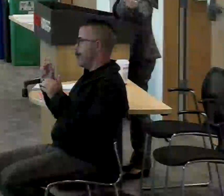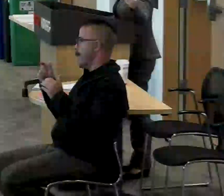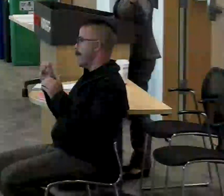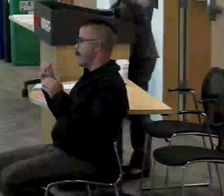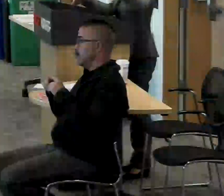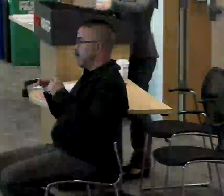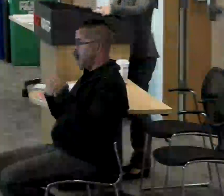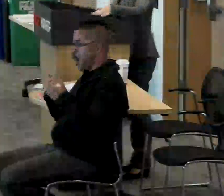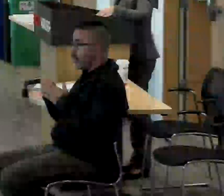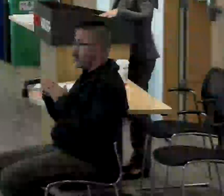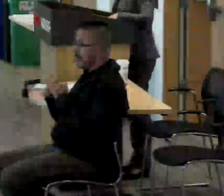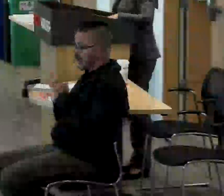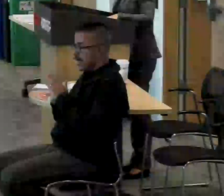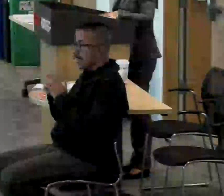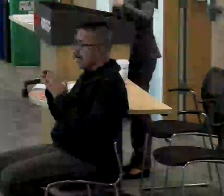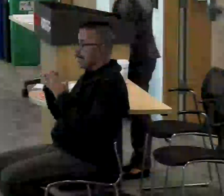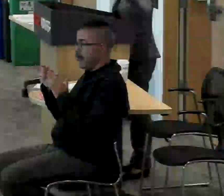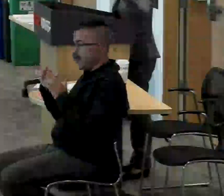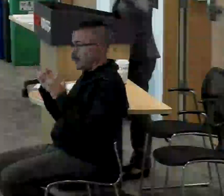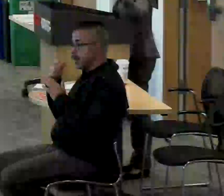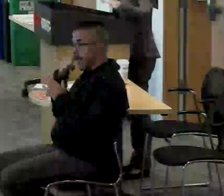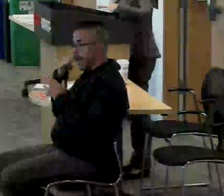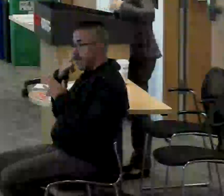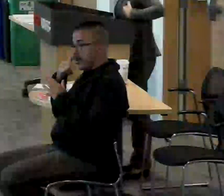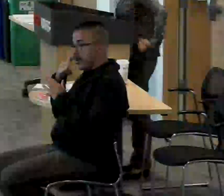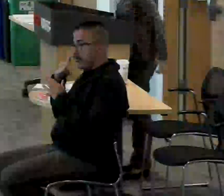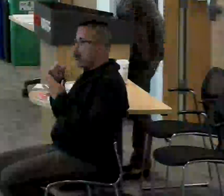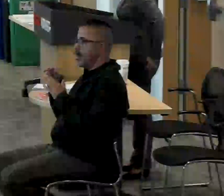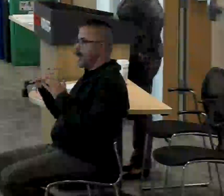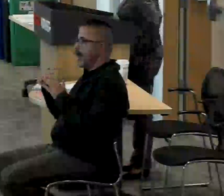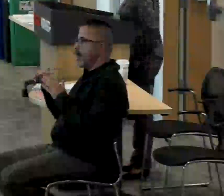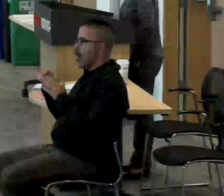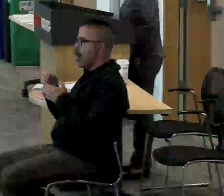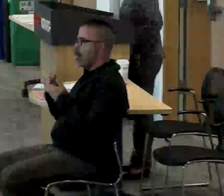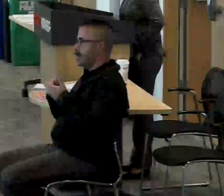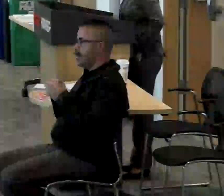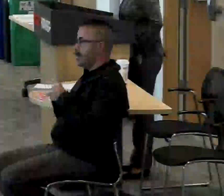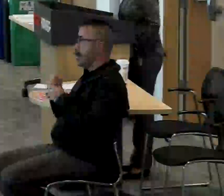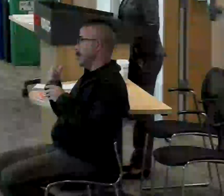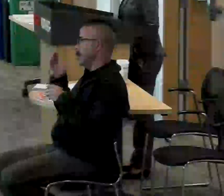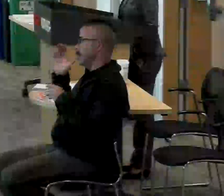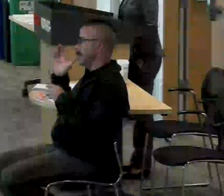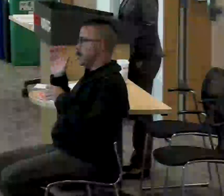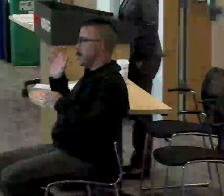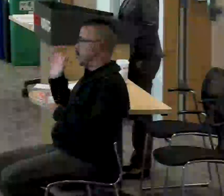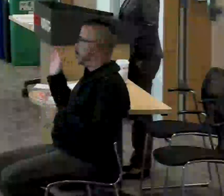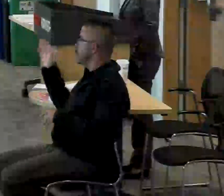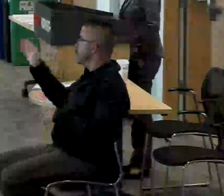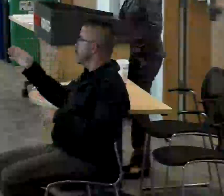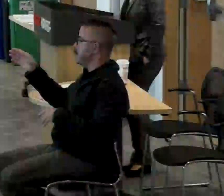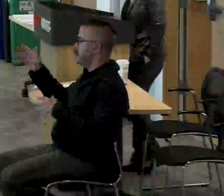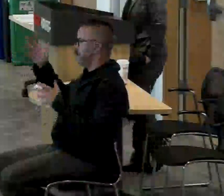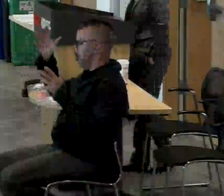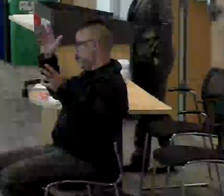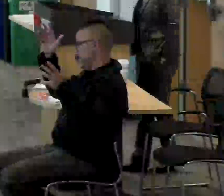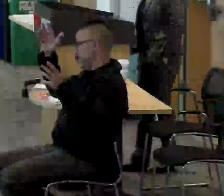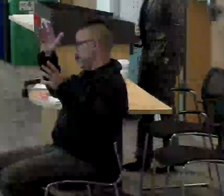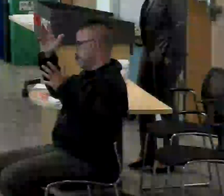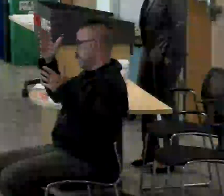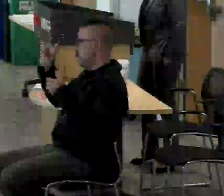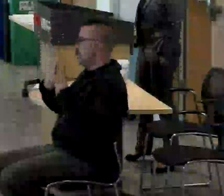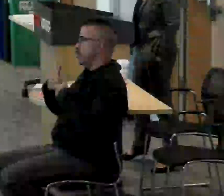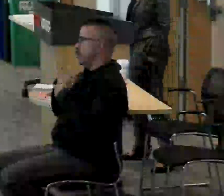that improve California ABLE are in this presentation. So Well, everyone, please join me in thanking Christina. thank